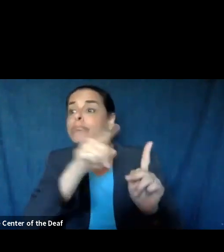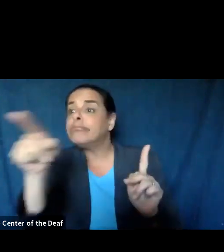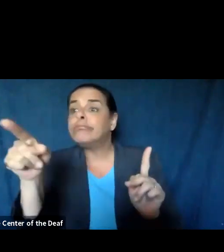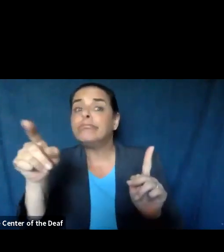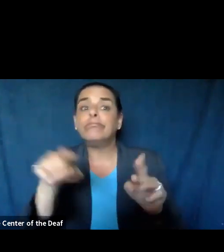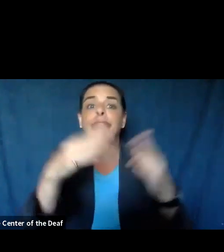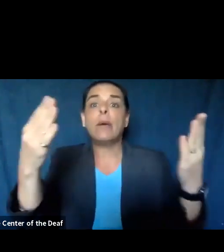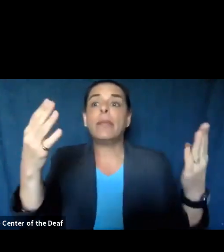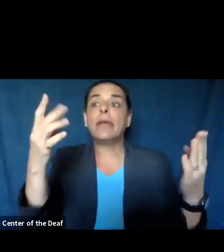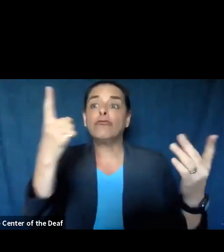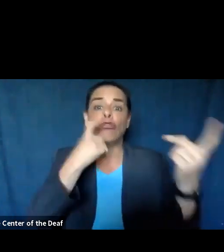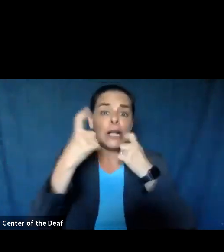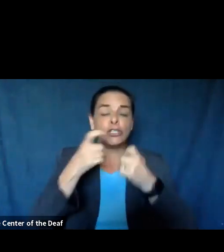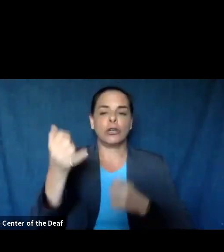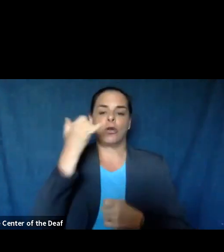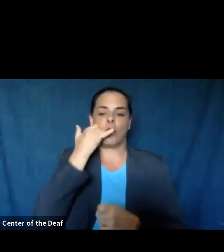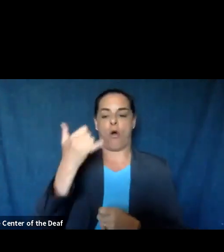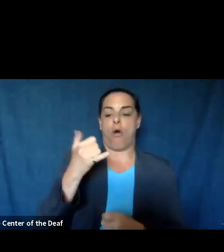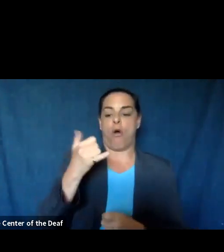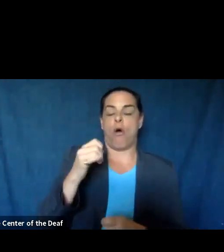our public information line at